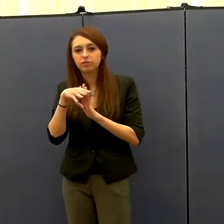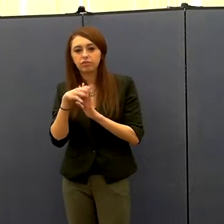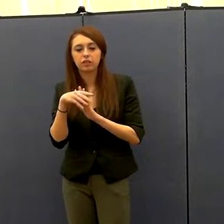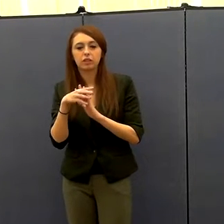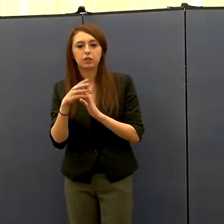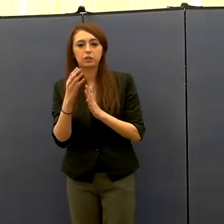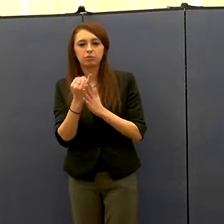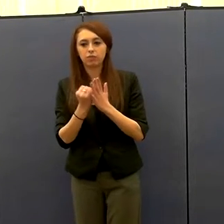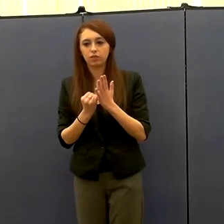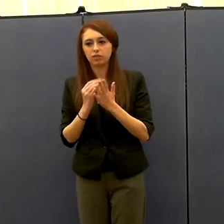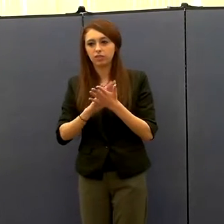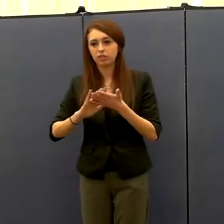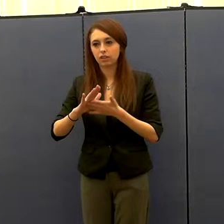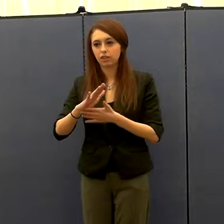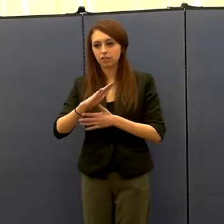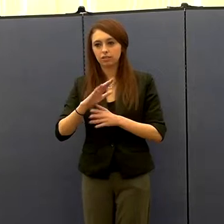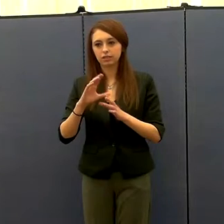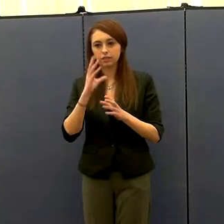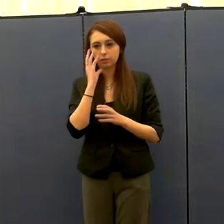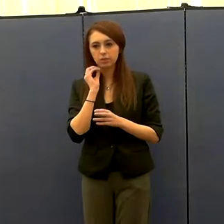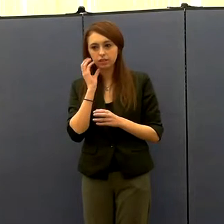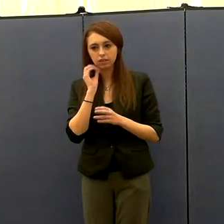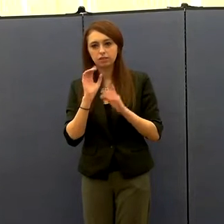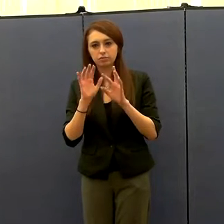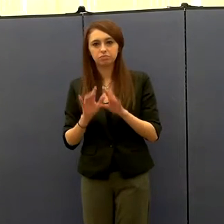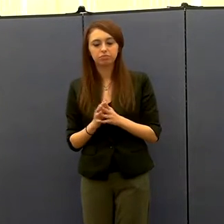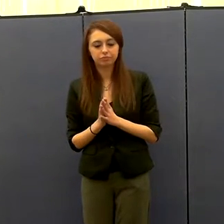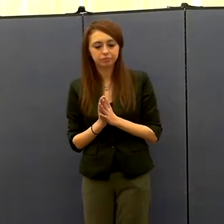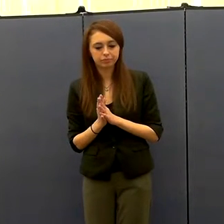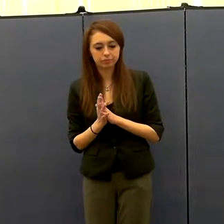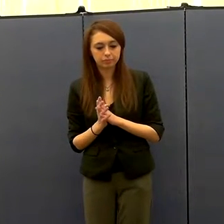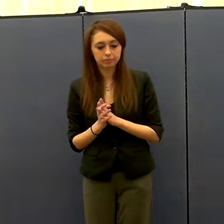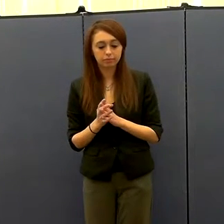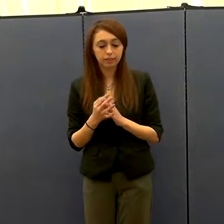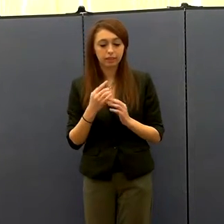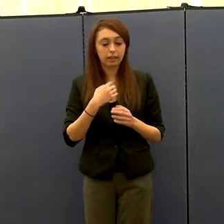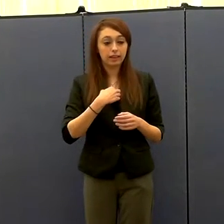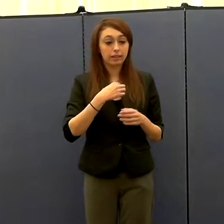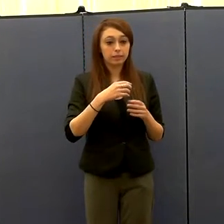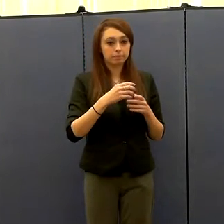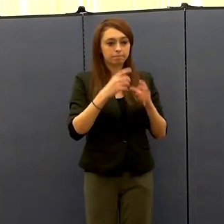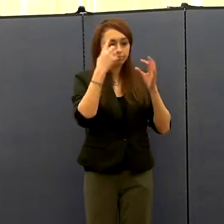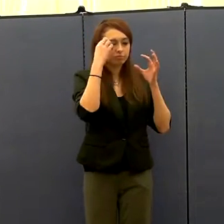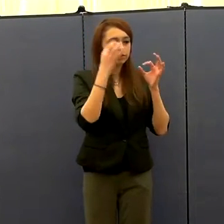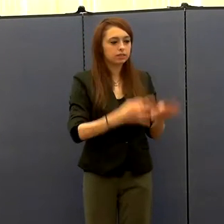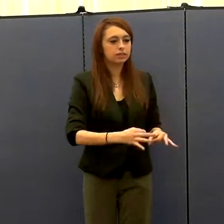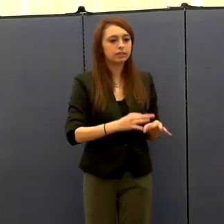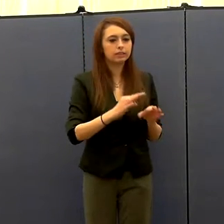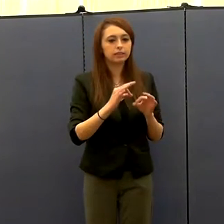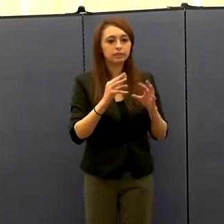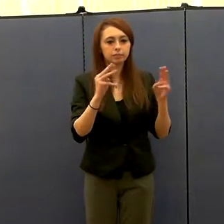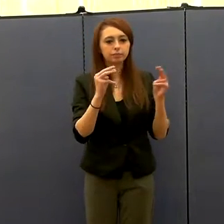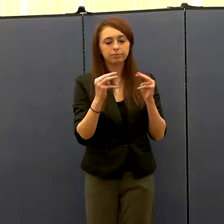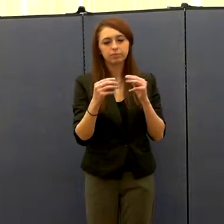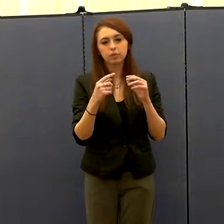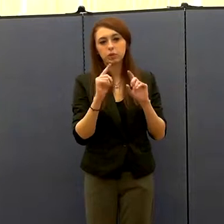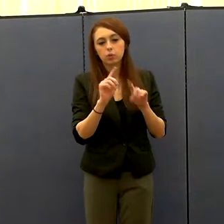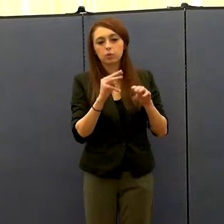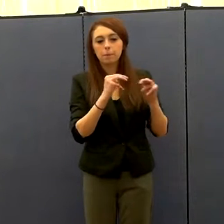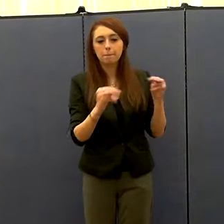Well, during college, I felt the call to go into ministry. This was not in any way a foreign concept.